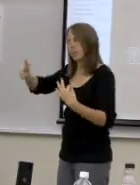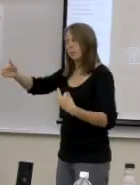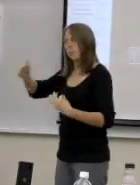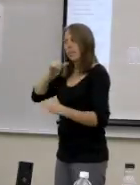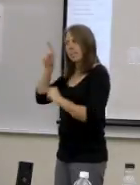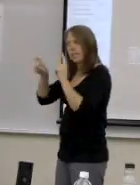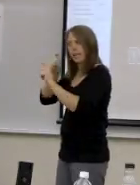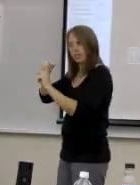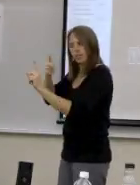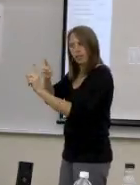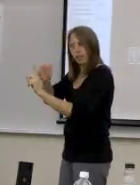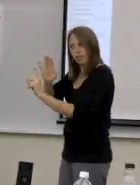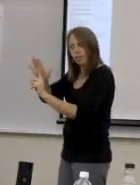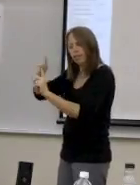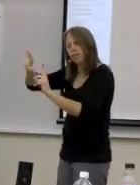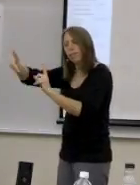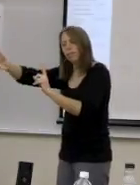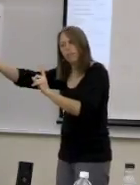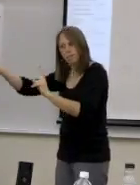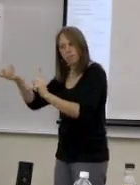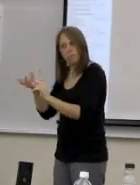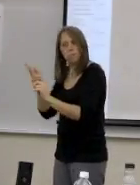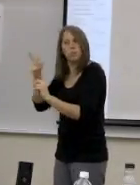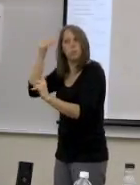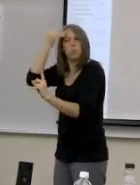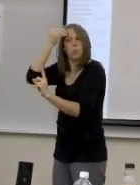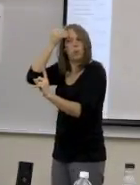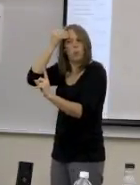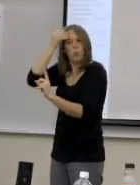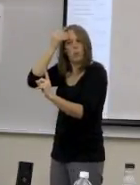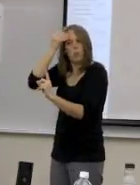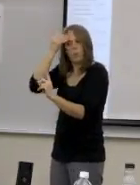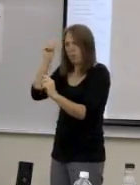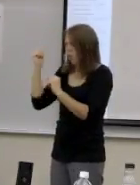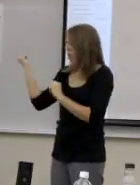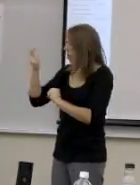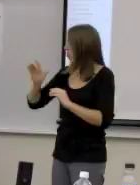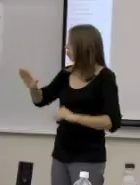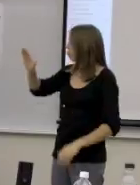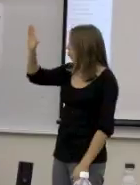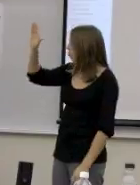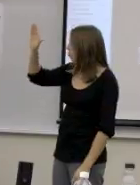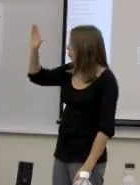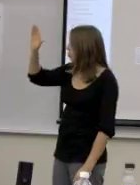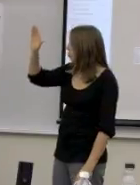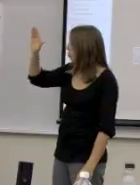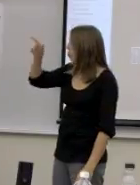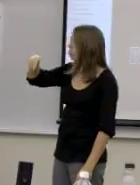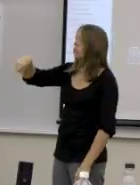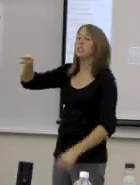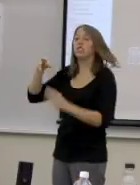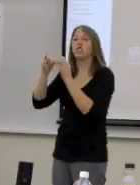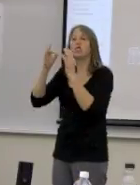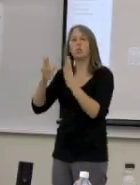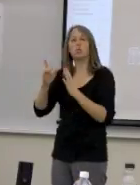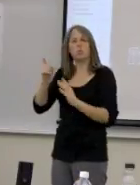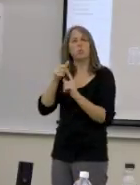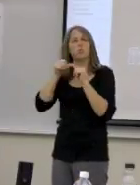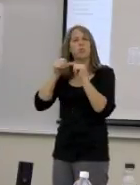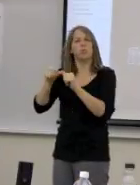That's enough to know. Everybody's hand went up. As interpreters, we need to keep ourselves healthy, because you know what? If